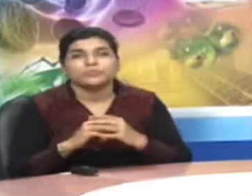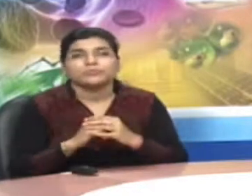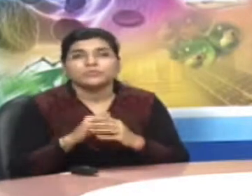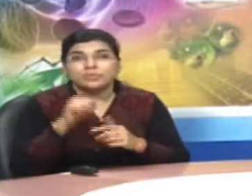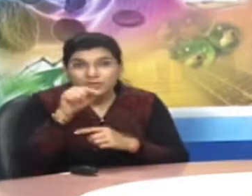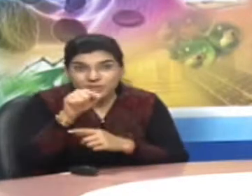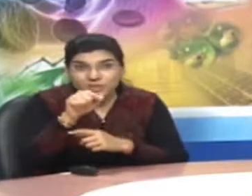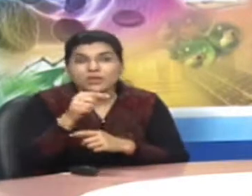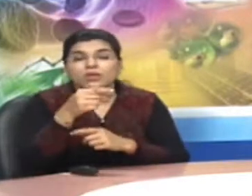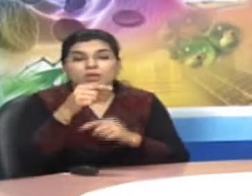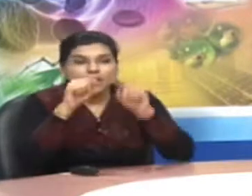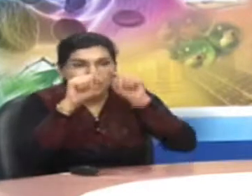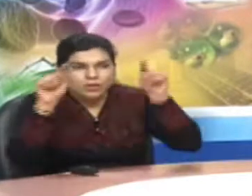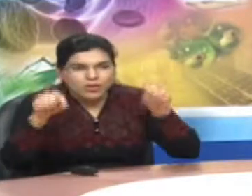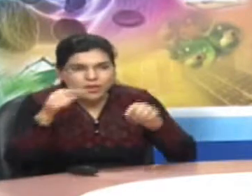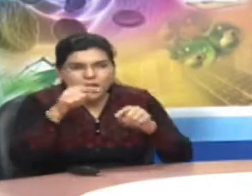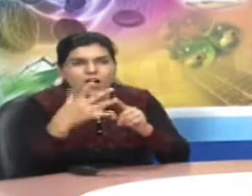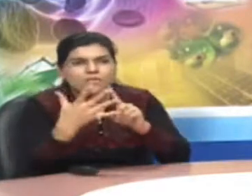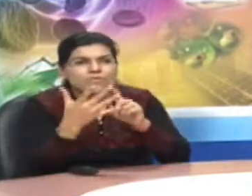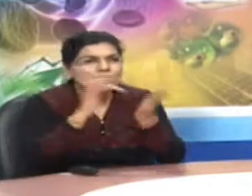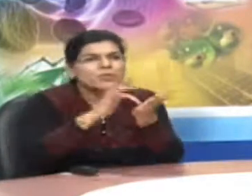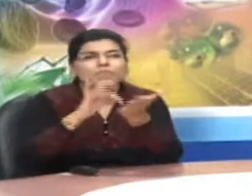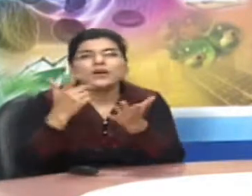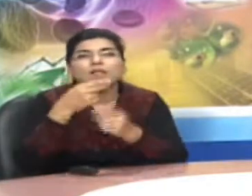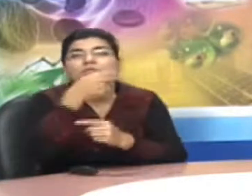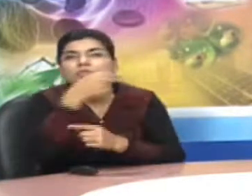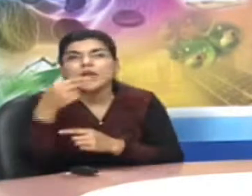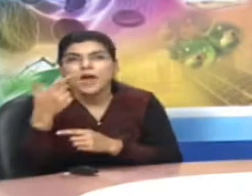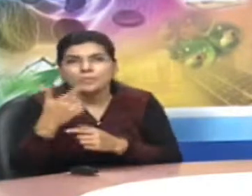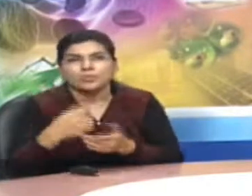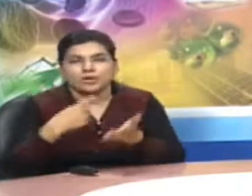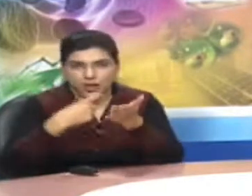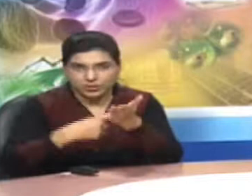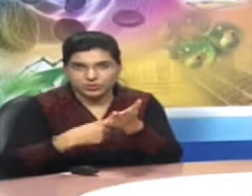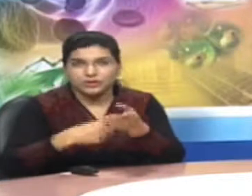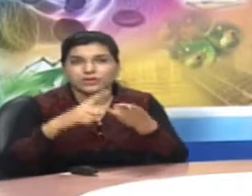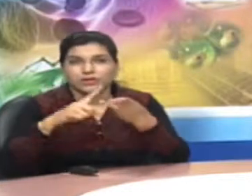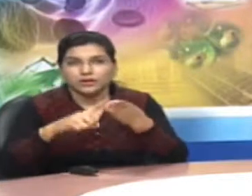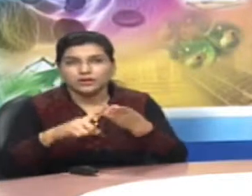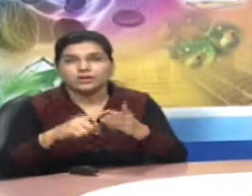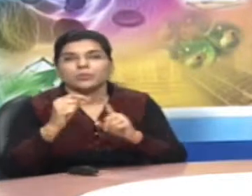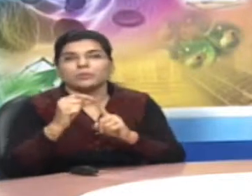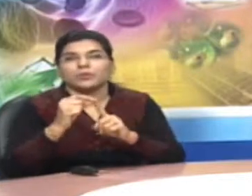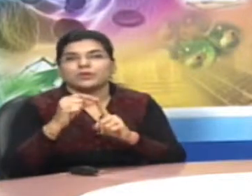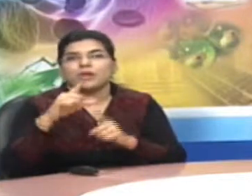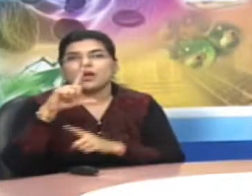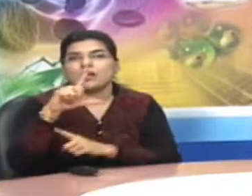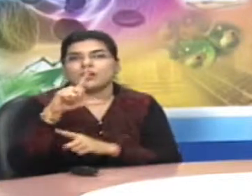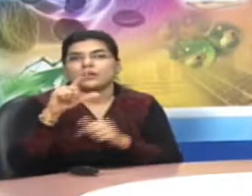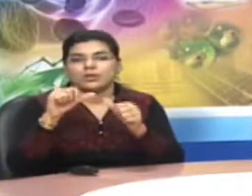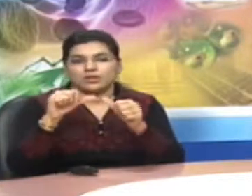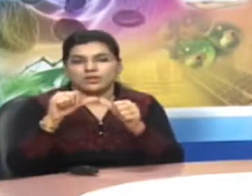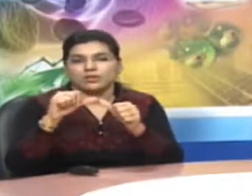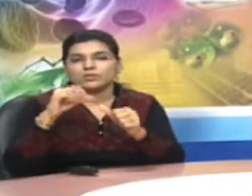on the replace font, write, find what word you want, and then it will